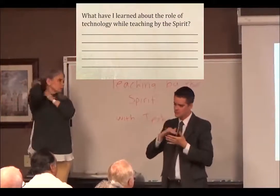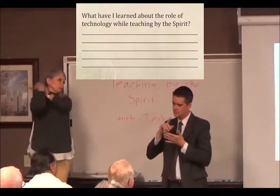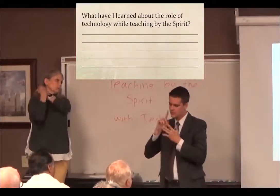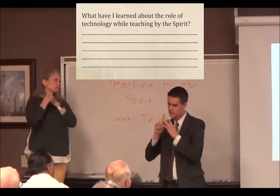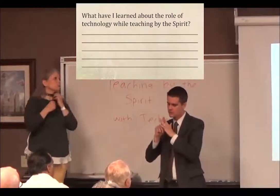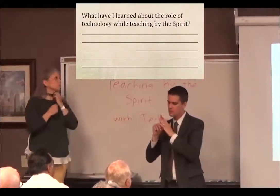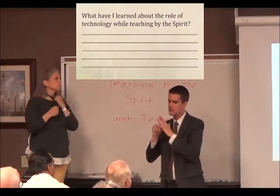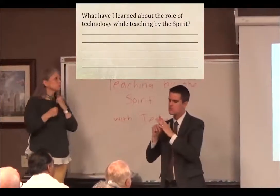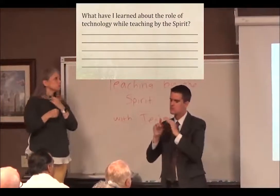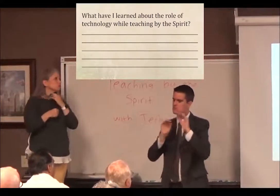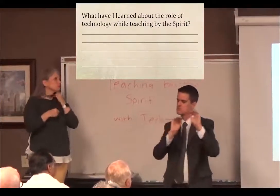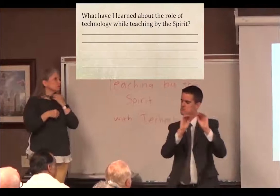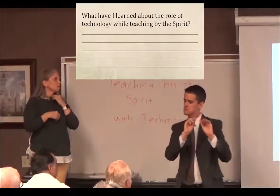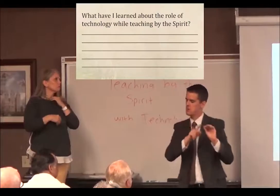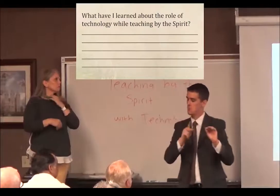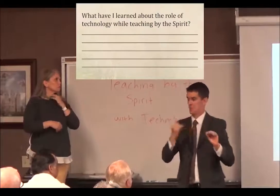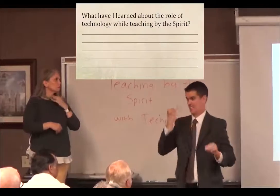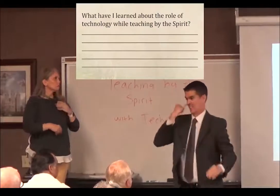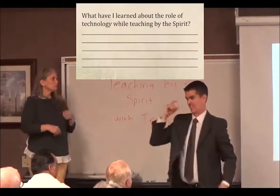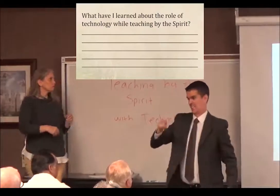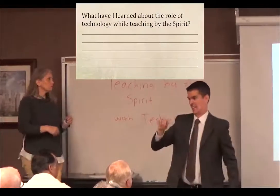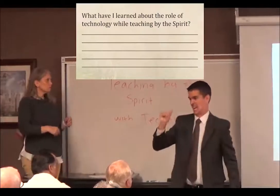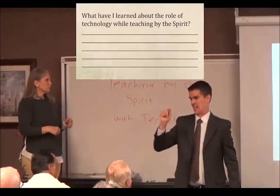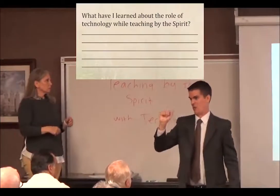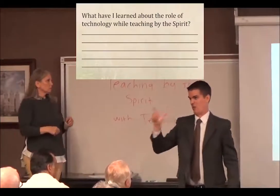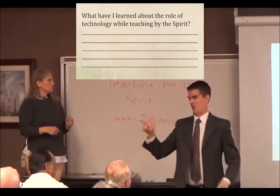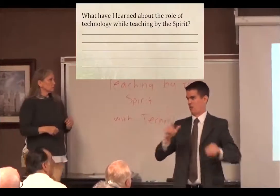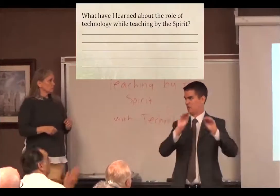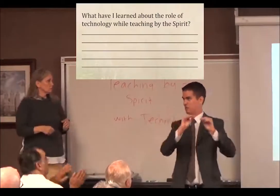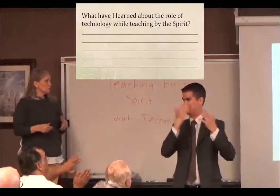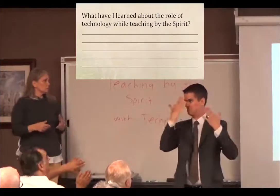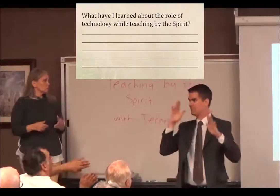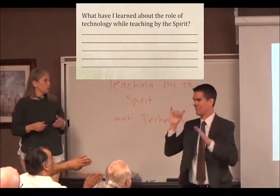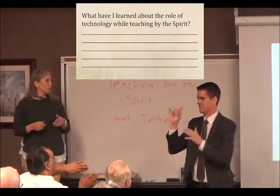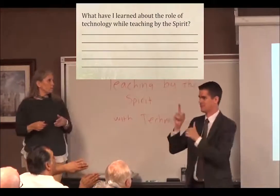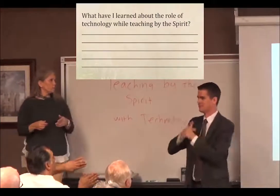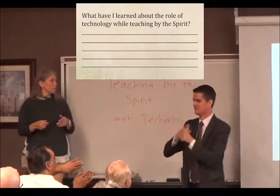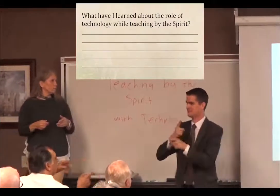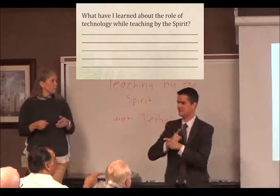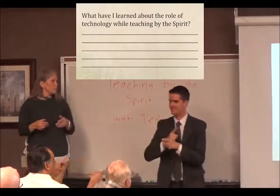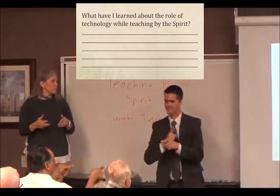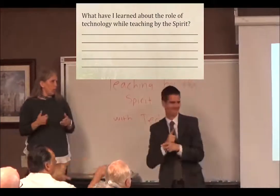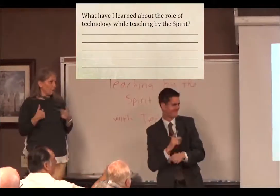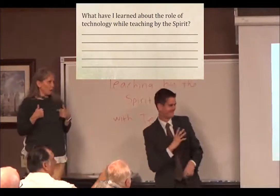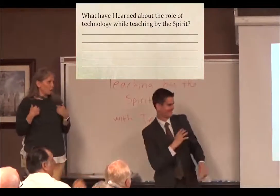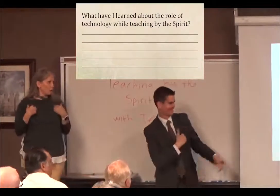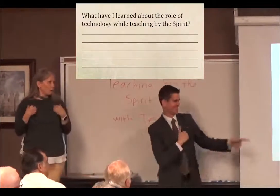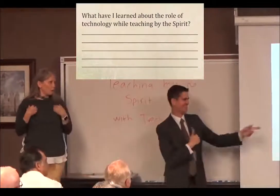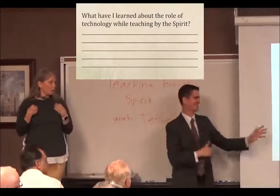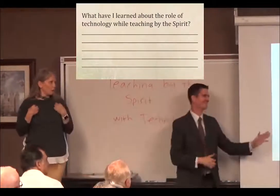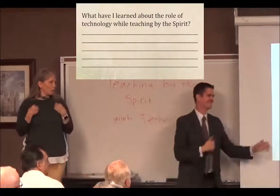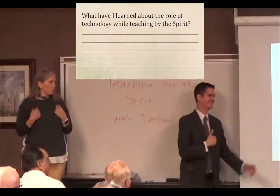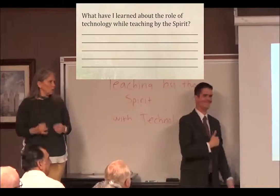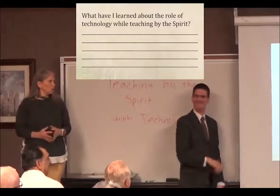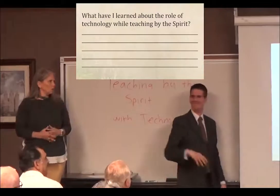Understand? You use the Spirit as a guide. So that's great. You use the Spirit